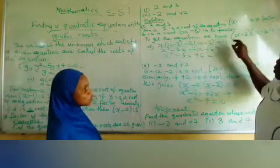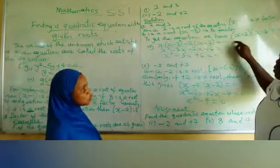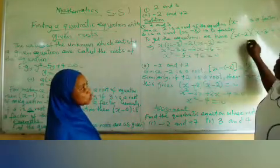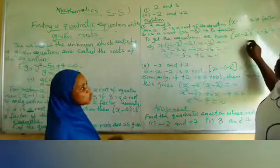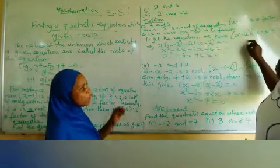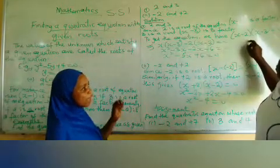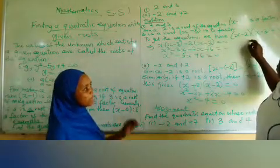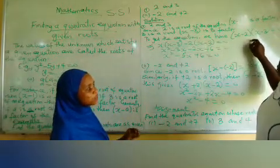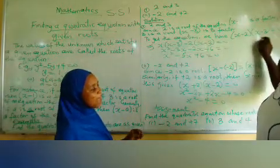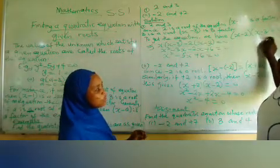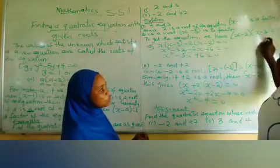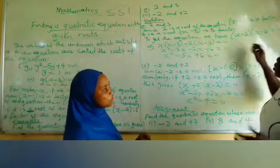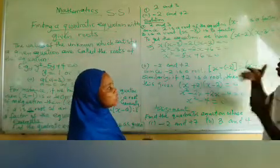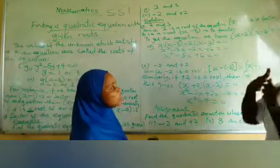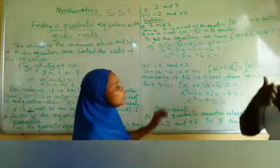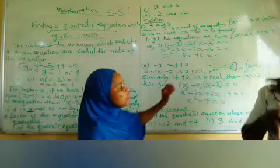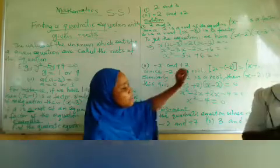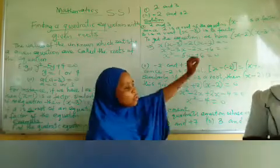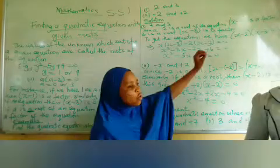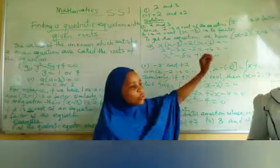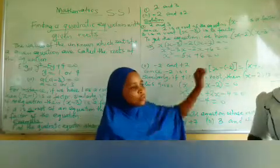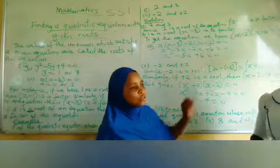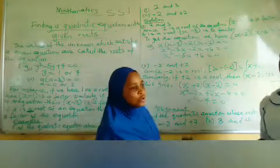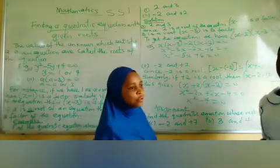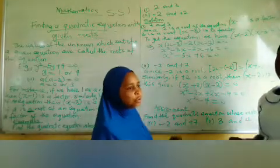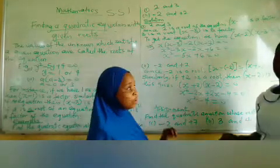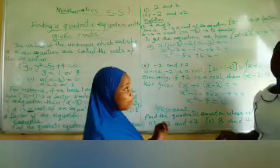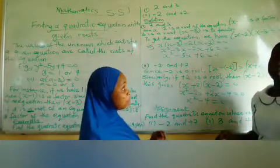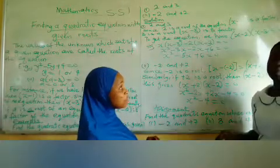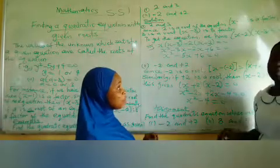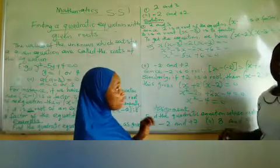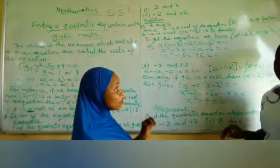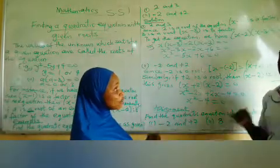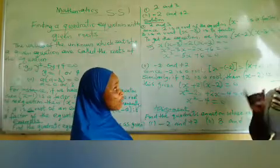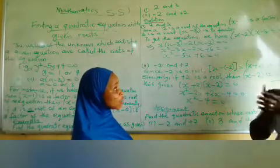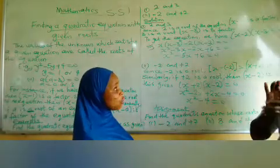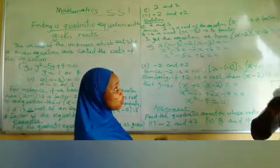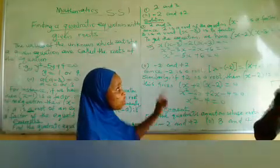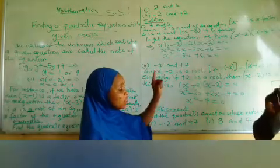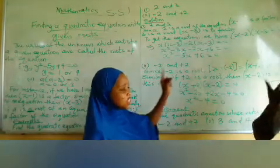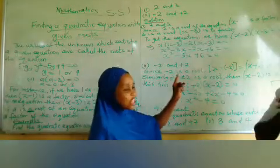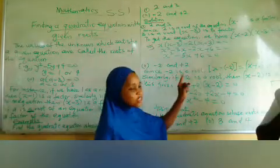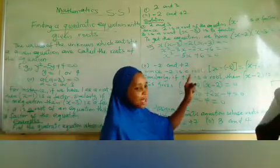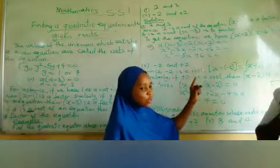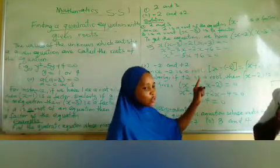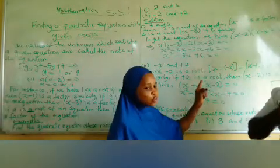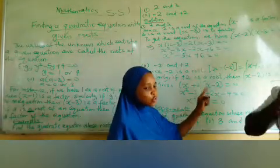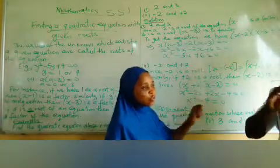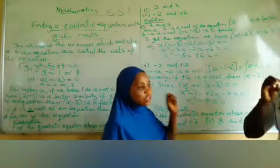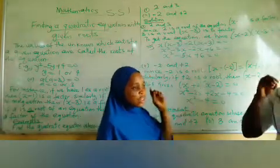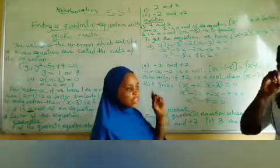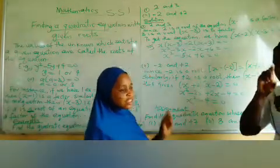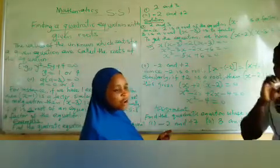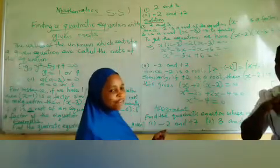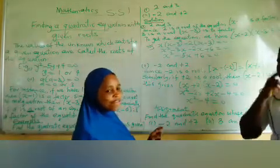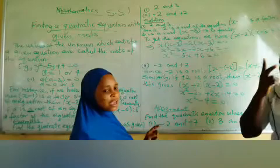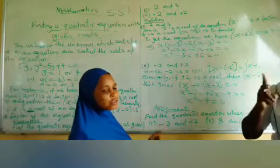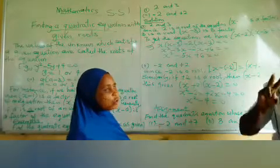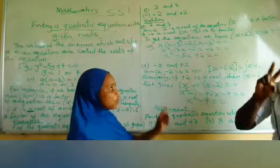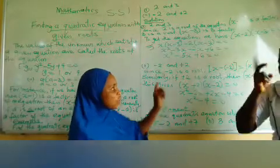2, x minus 3 is equal to 0. That means the first factor is x minus 2. The second factor is